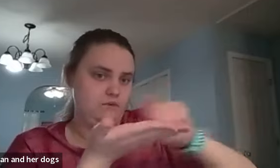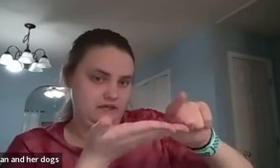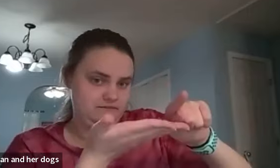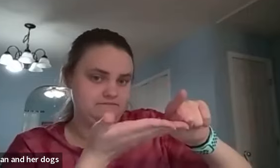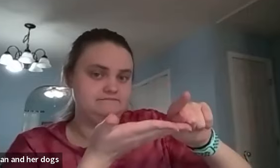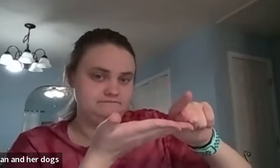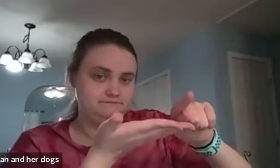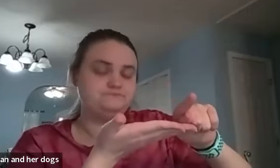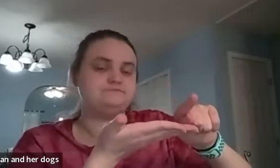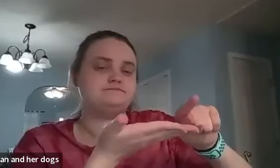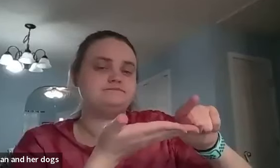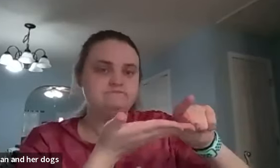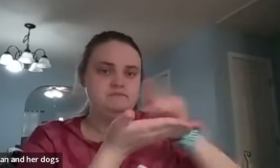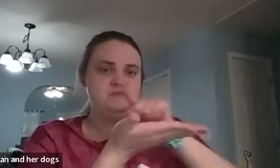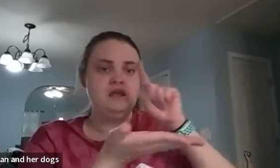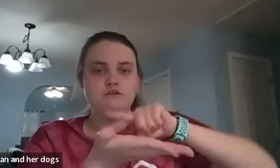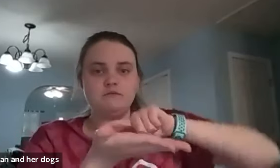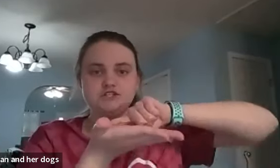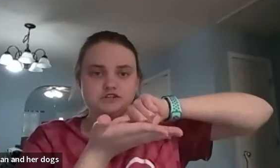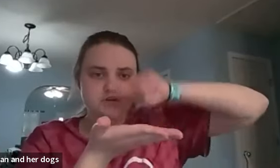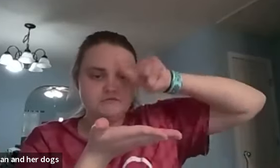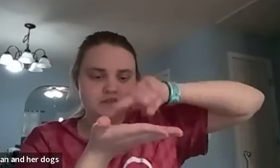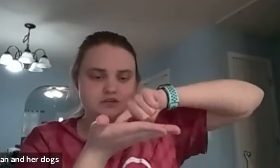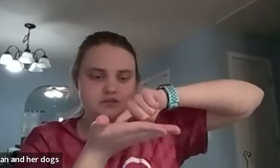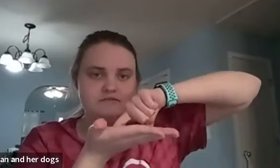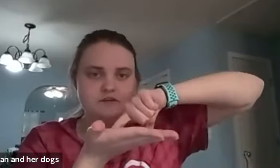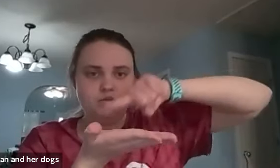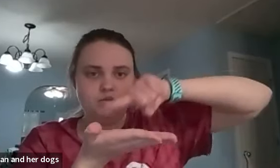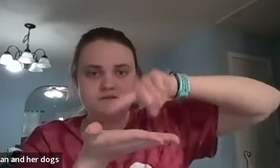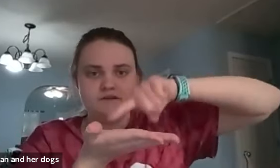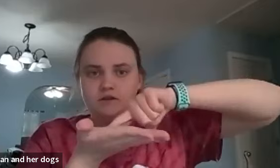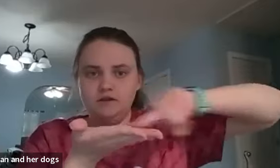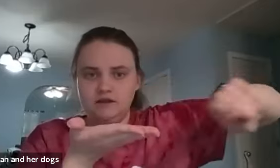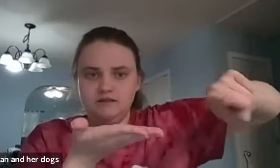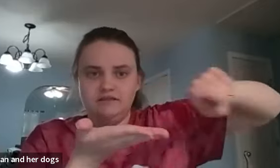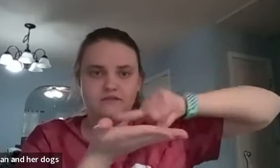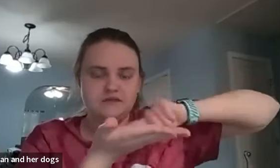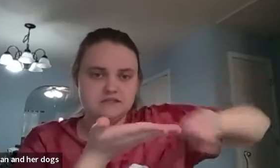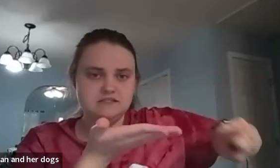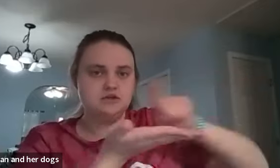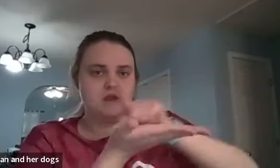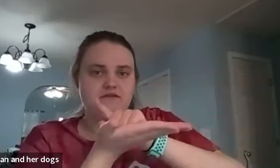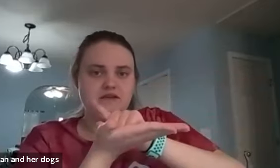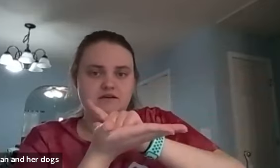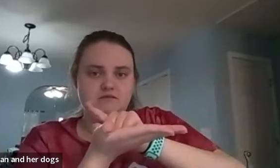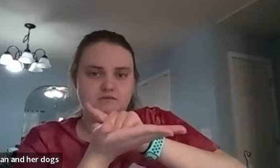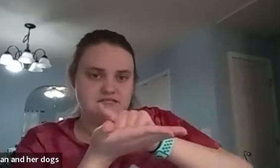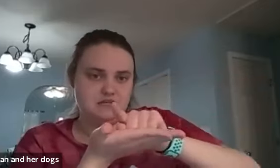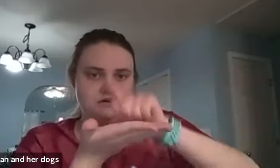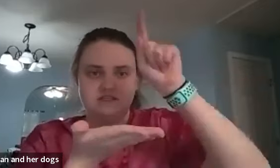Week. Mm-hmm. And you want to make sure you're not having your pointer finger like this. You're having it resting across.